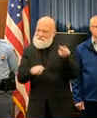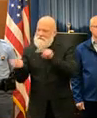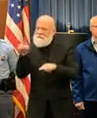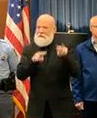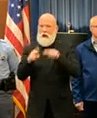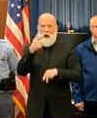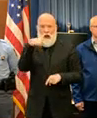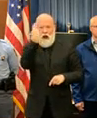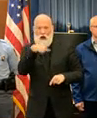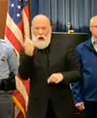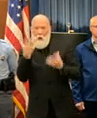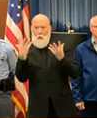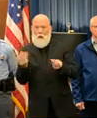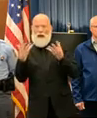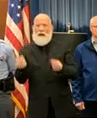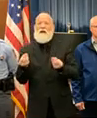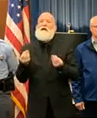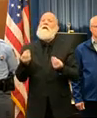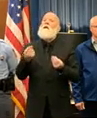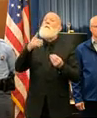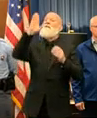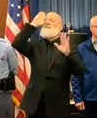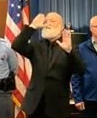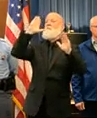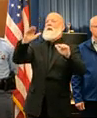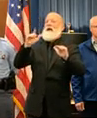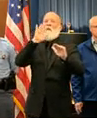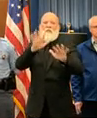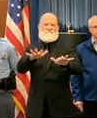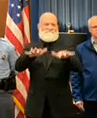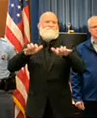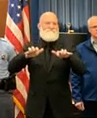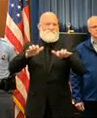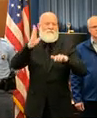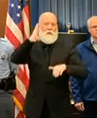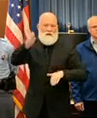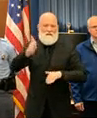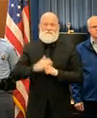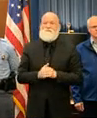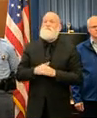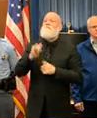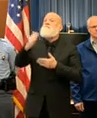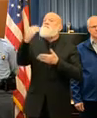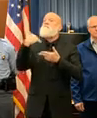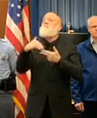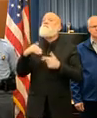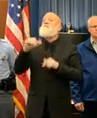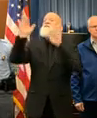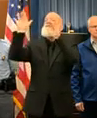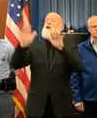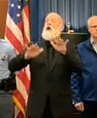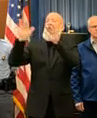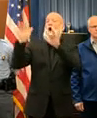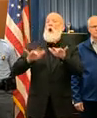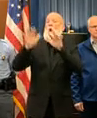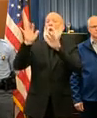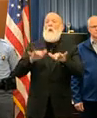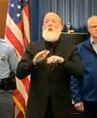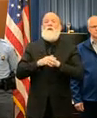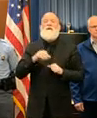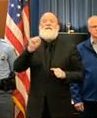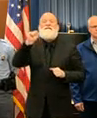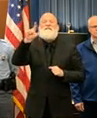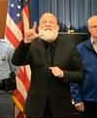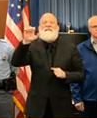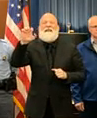temperatures. A mix of rain, snow, and sleet, along with freezing rain, is expected to continue through Sunday afternoon and